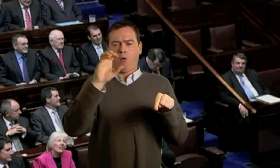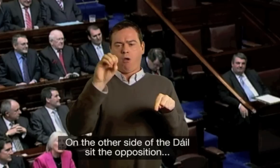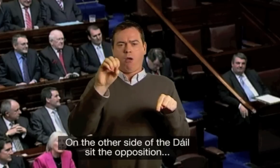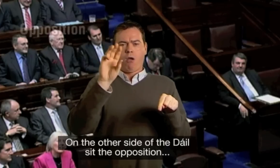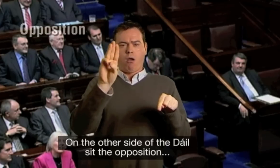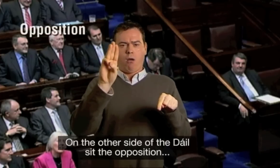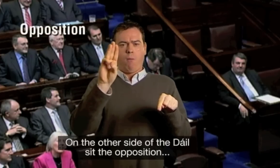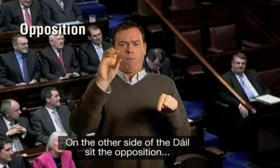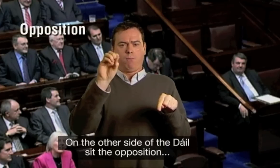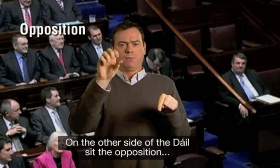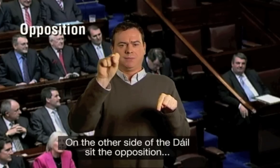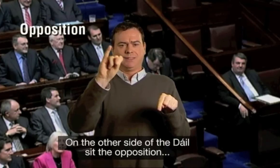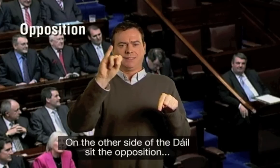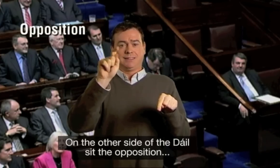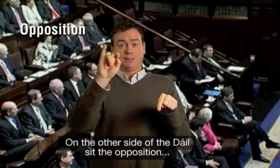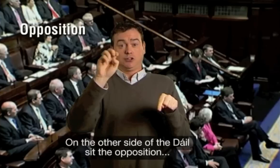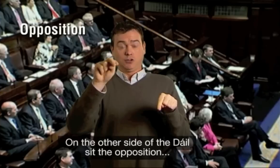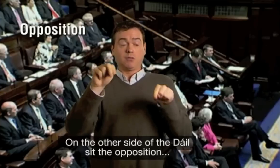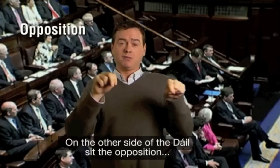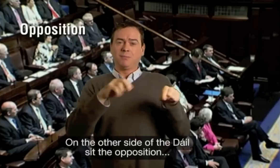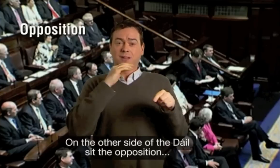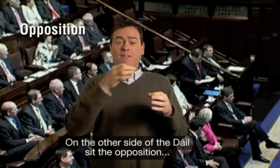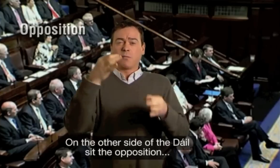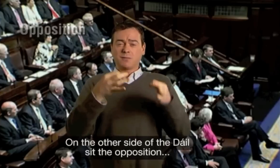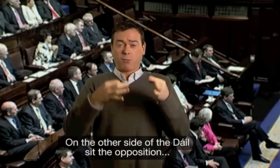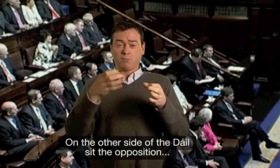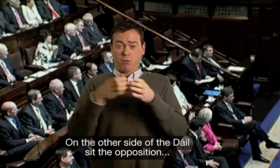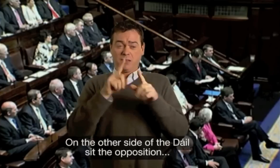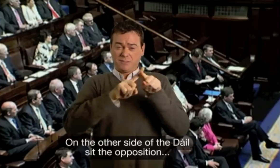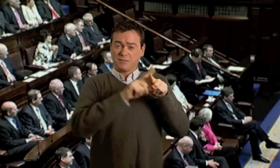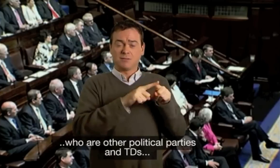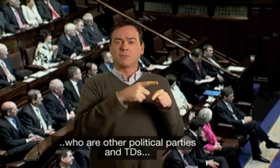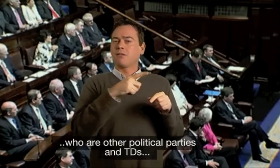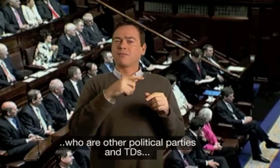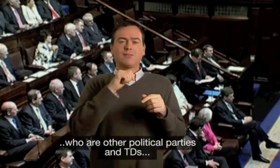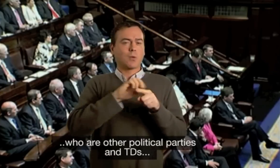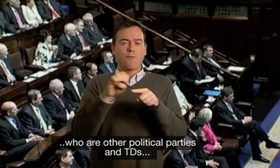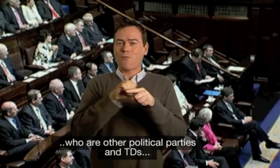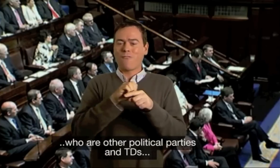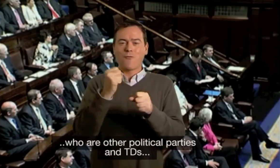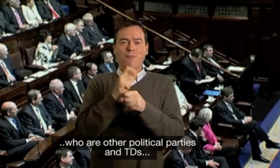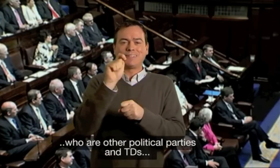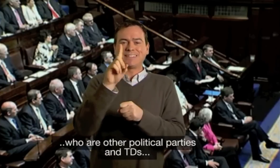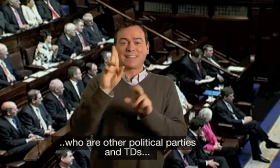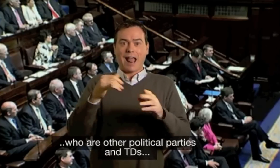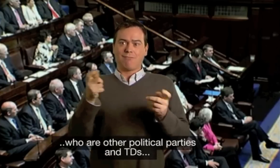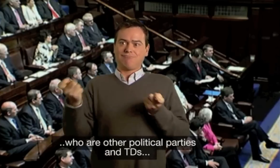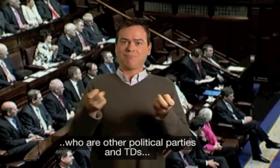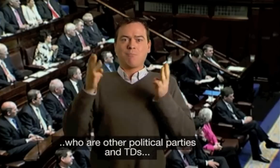On the other side of the Dáil sit the opposition, who are other political parties and TDs